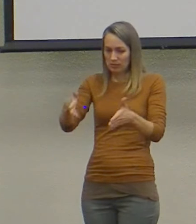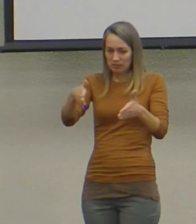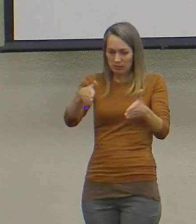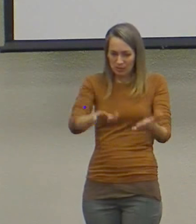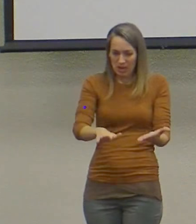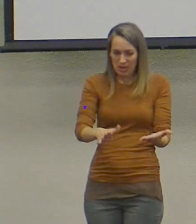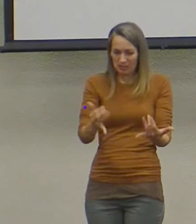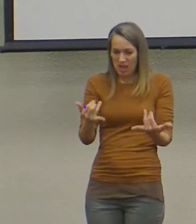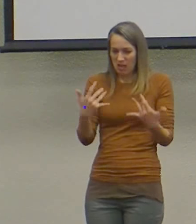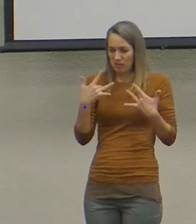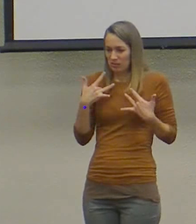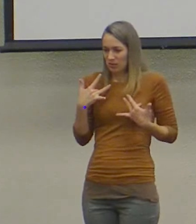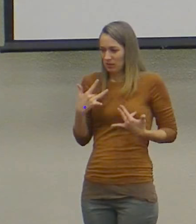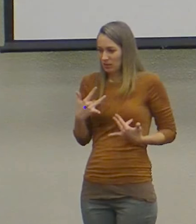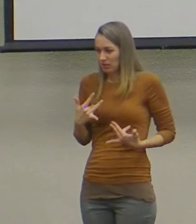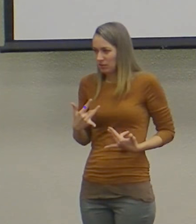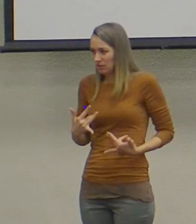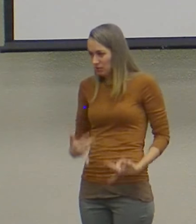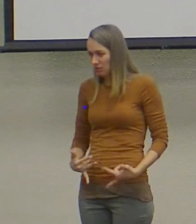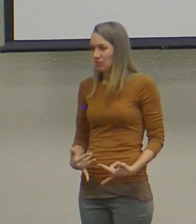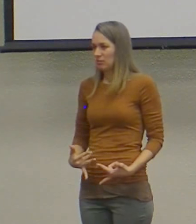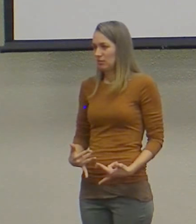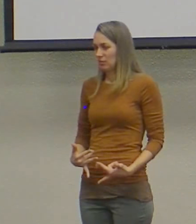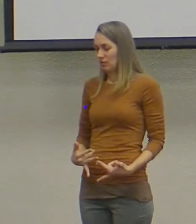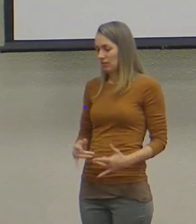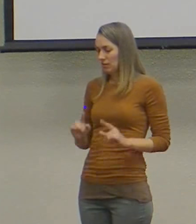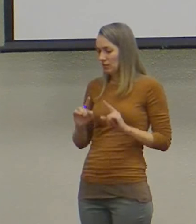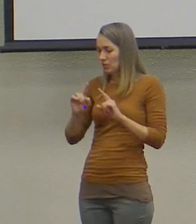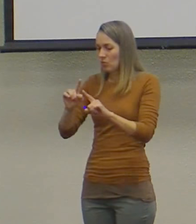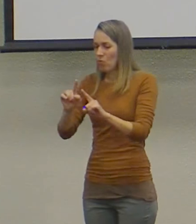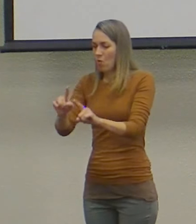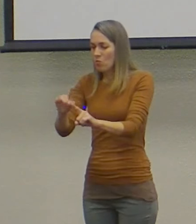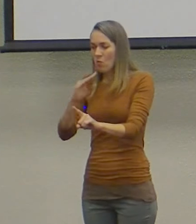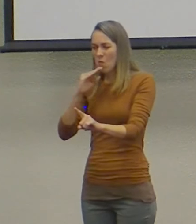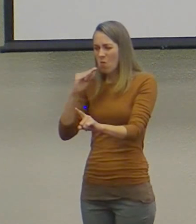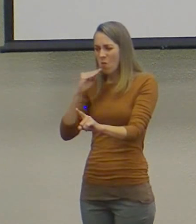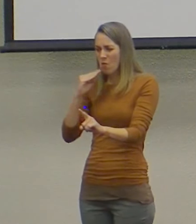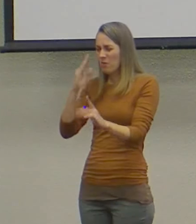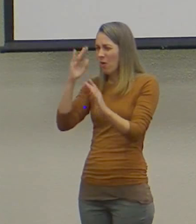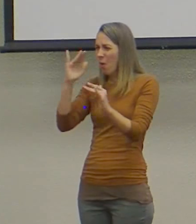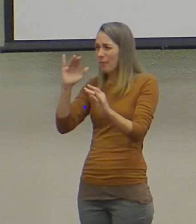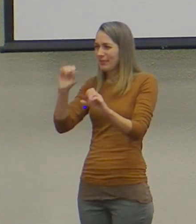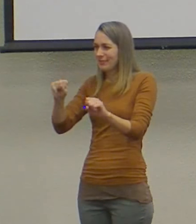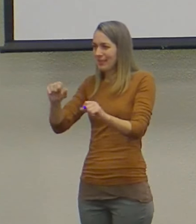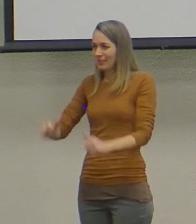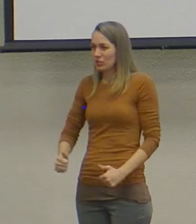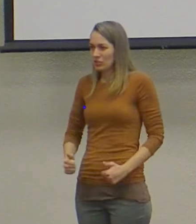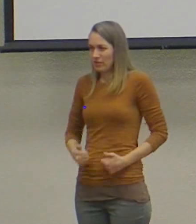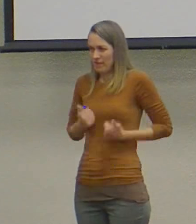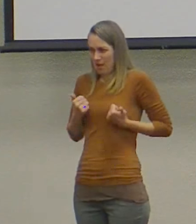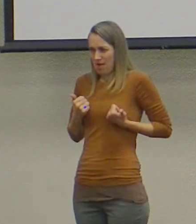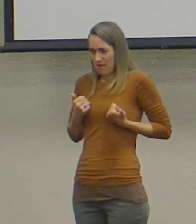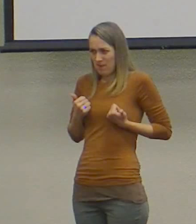heads home, hoping that in some way she can survive all that she's experienced.